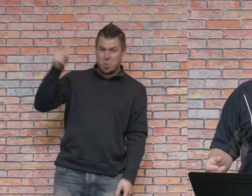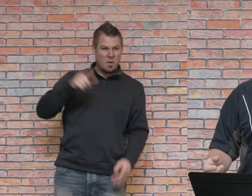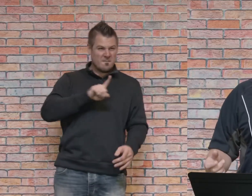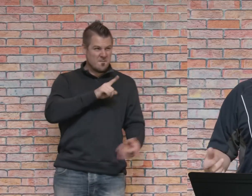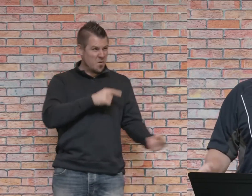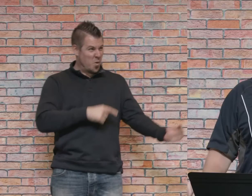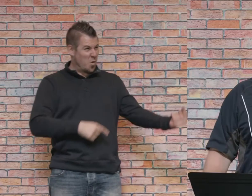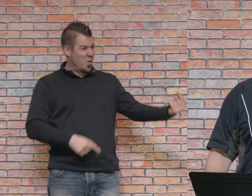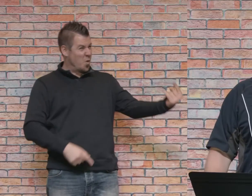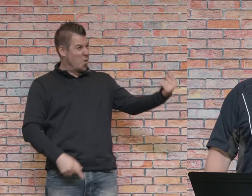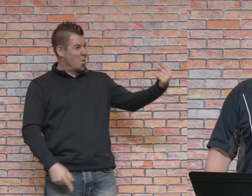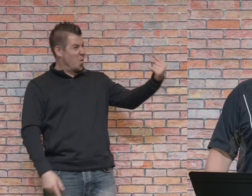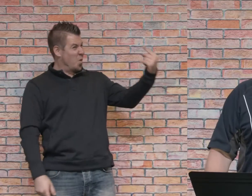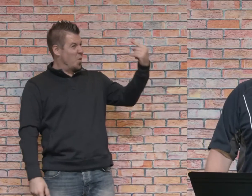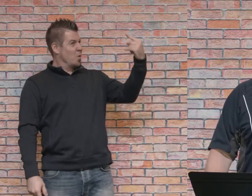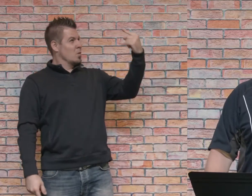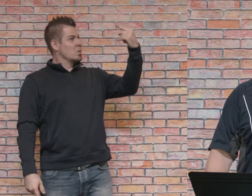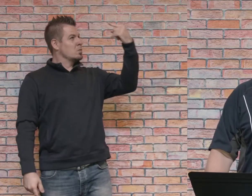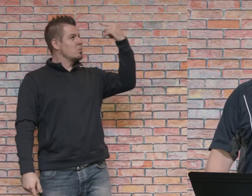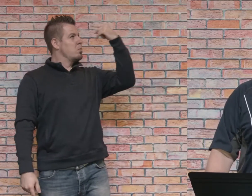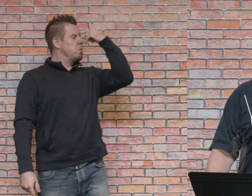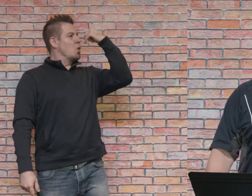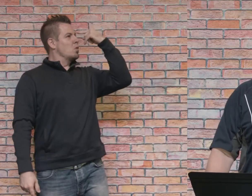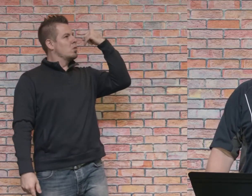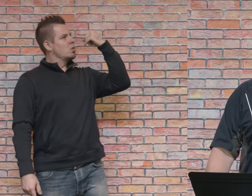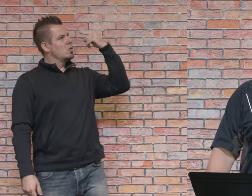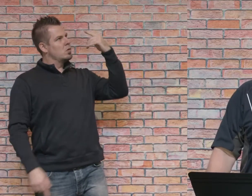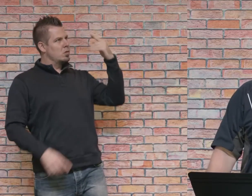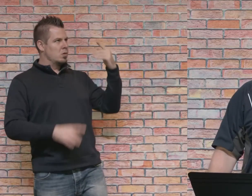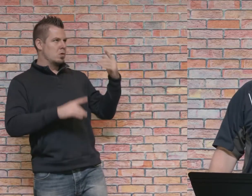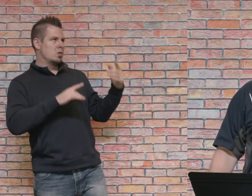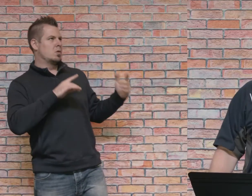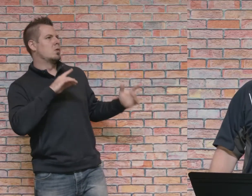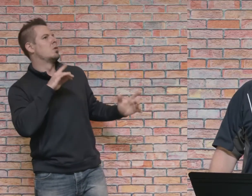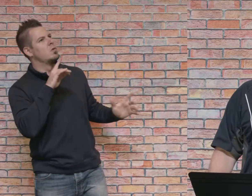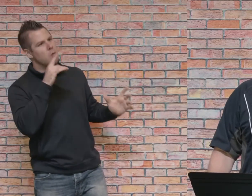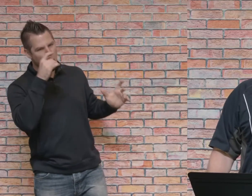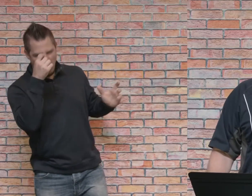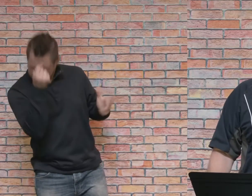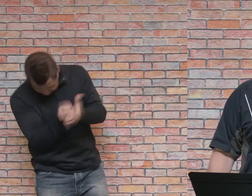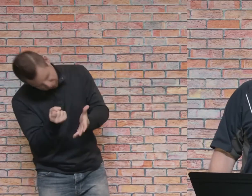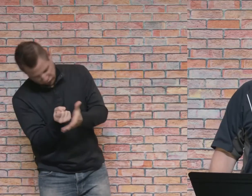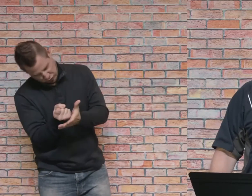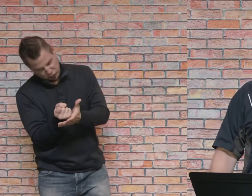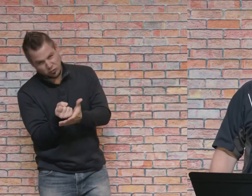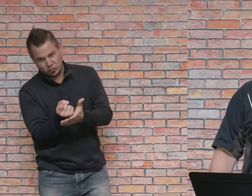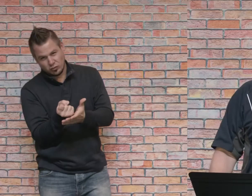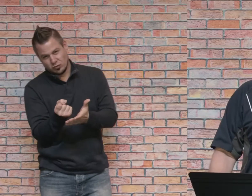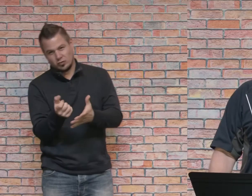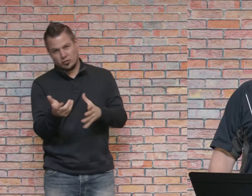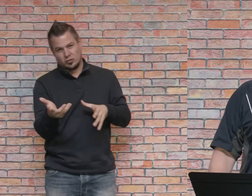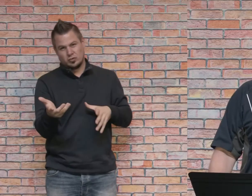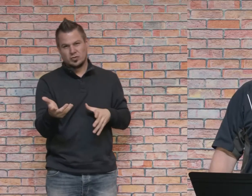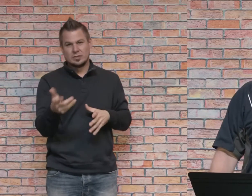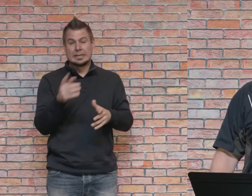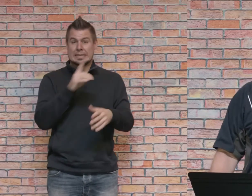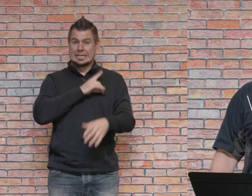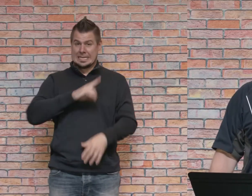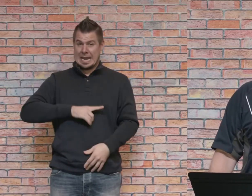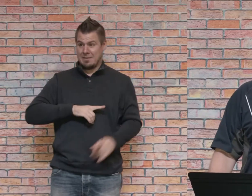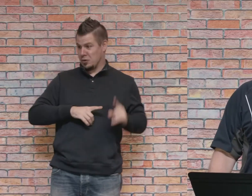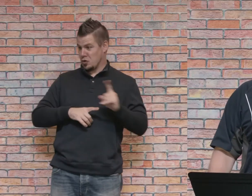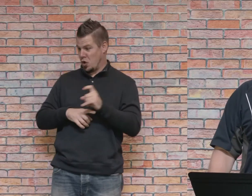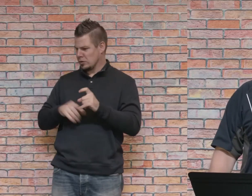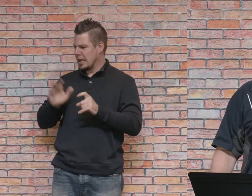it, Goliath, in the head. Goliath goes down. David walks over, takes